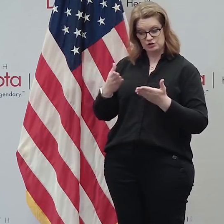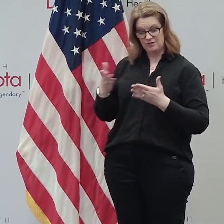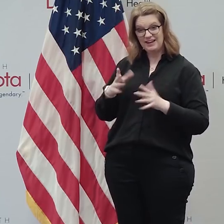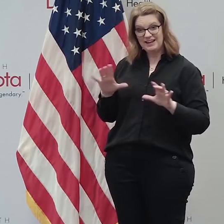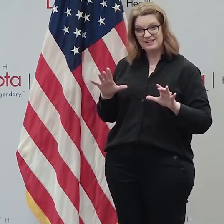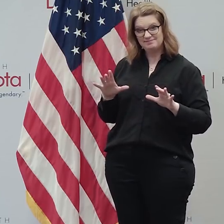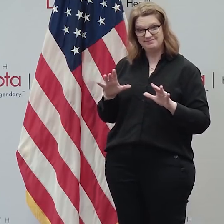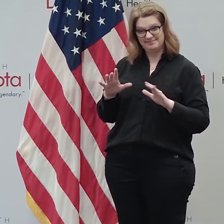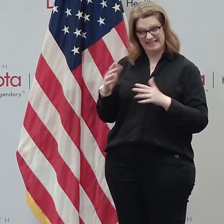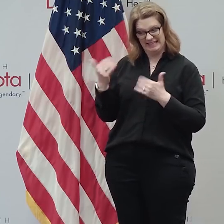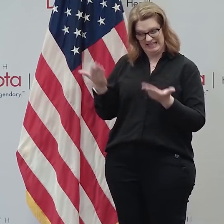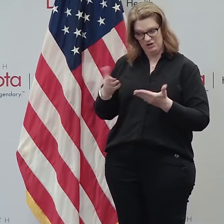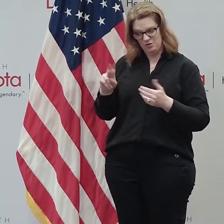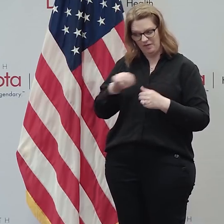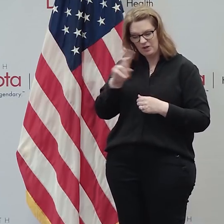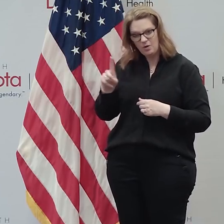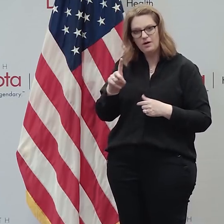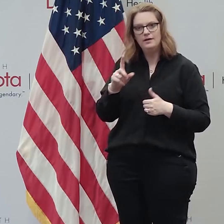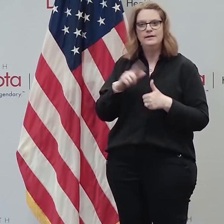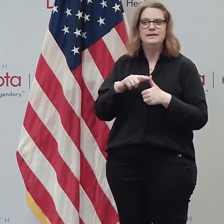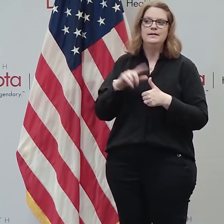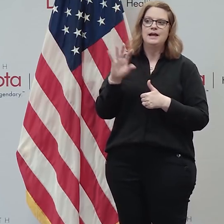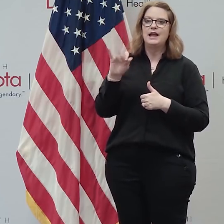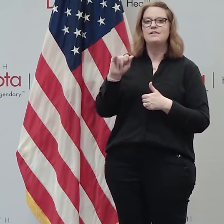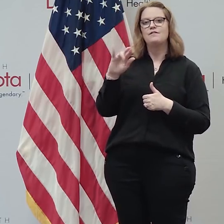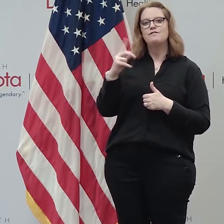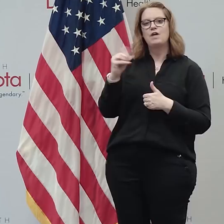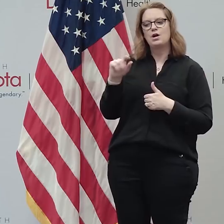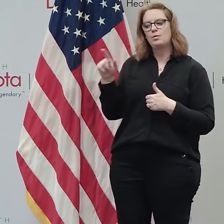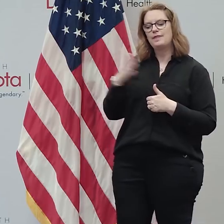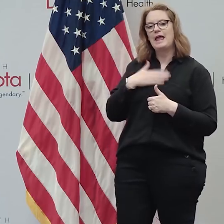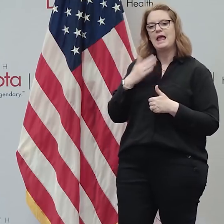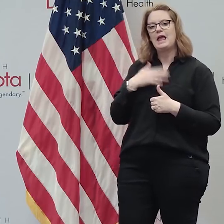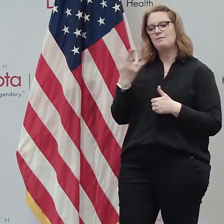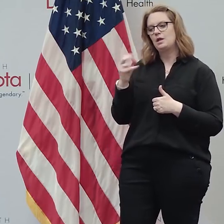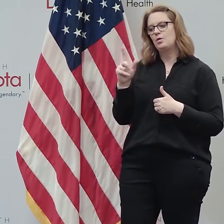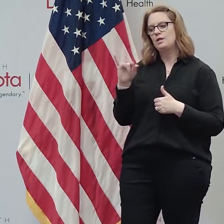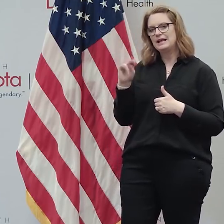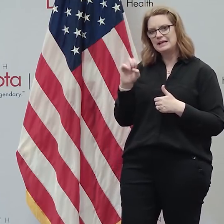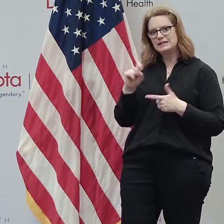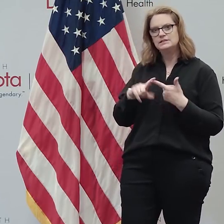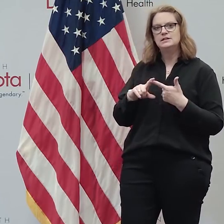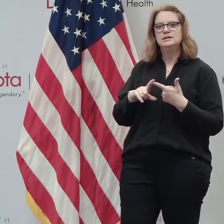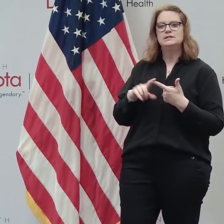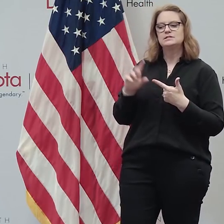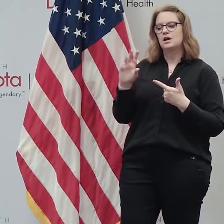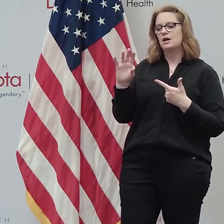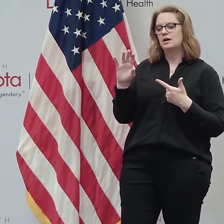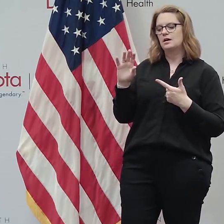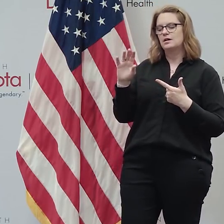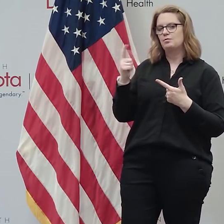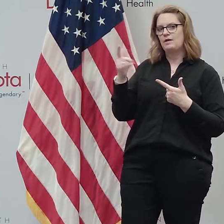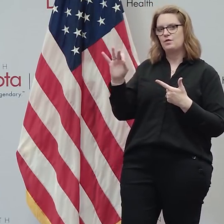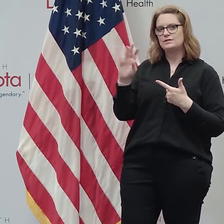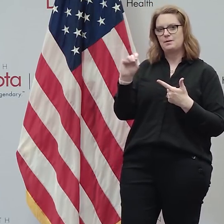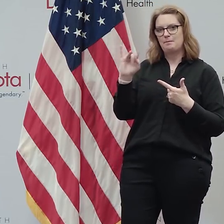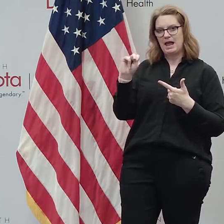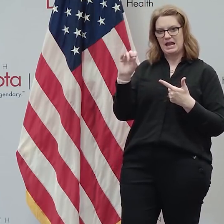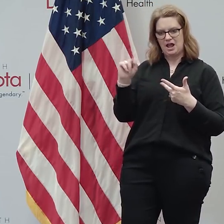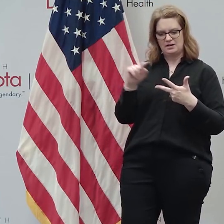Dakota, whether it's in Fargo with the Happy Hooligans or at Grand Forks or Minot Air Force bases, but we also